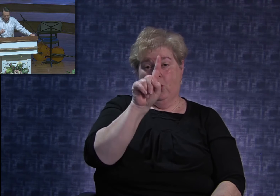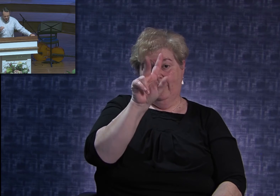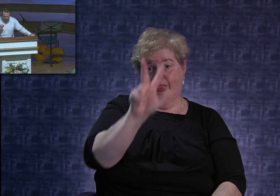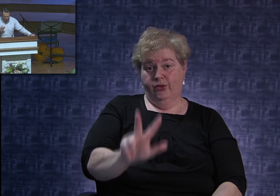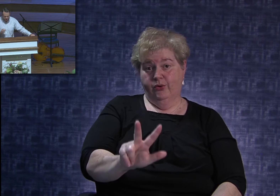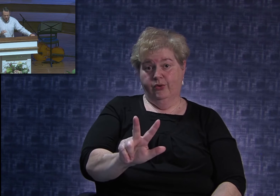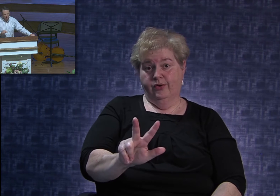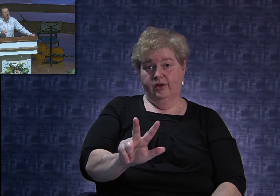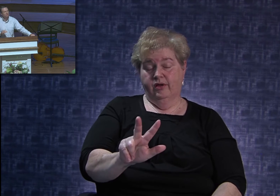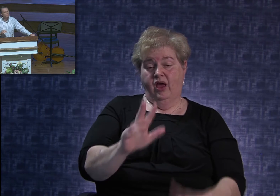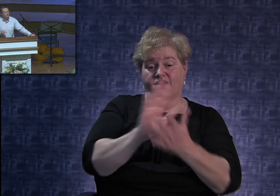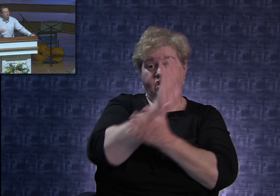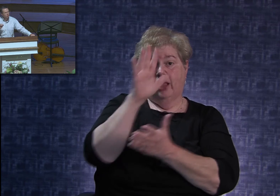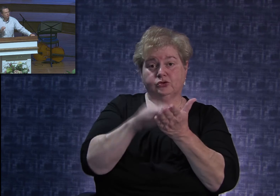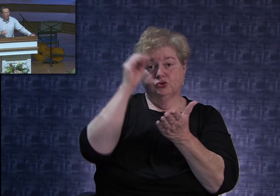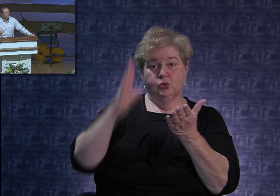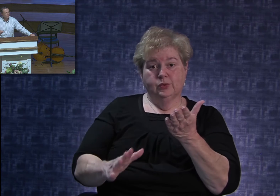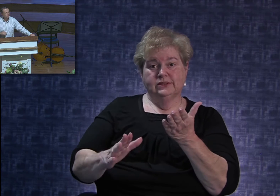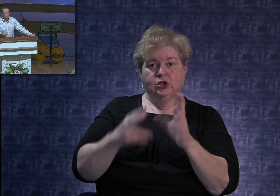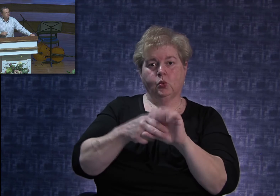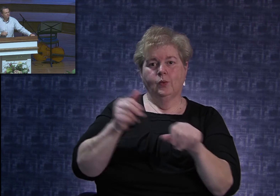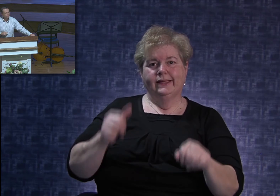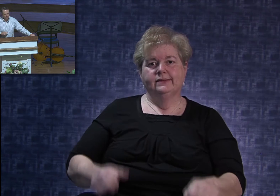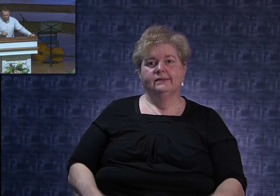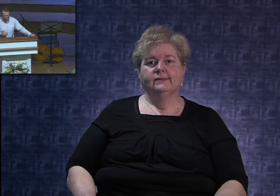one third of college students drop out.